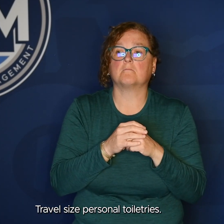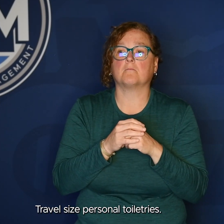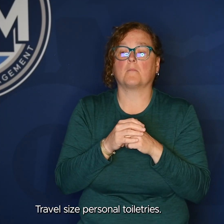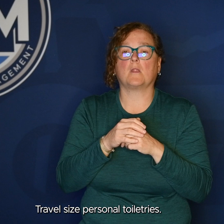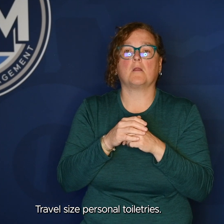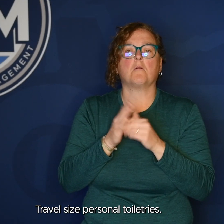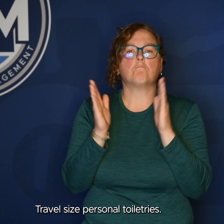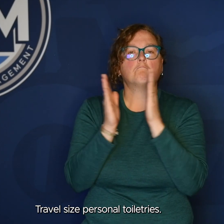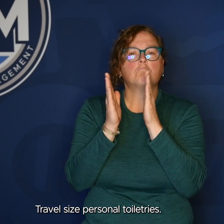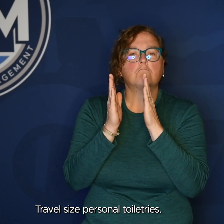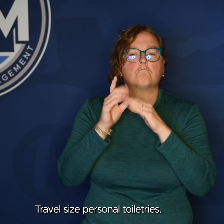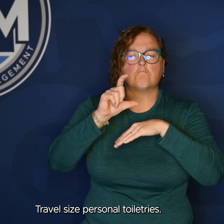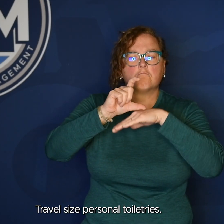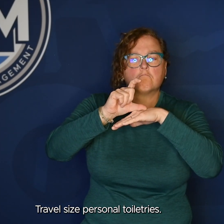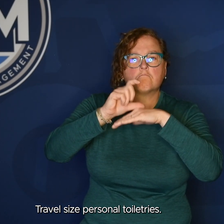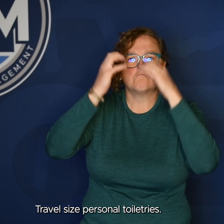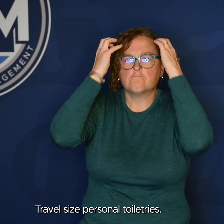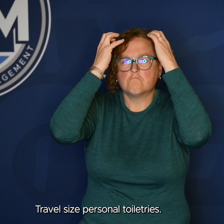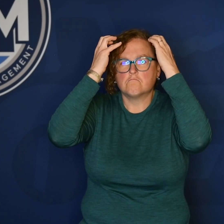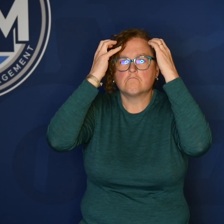travel-size personal toiletries,